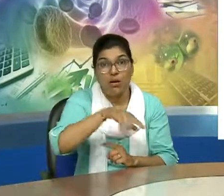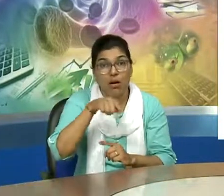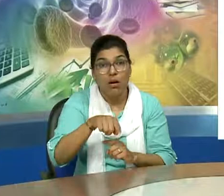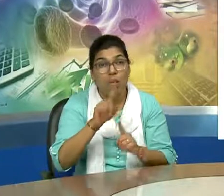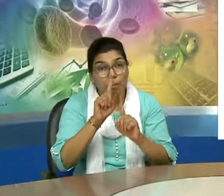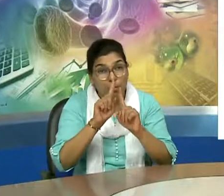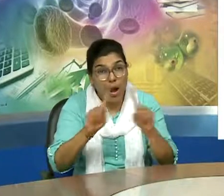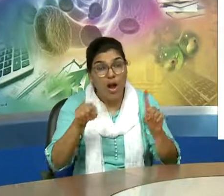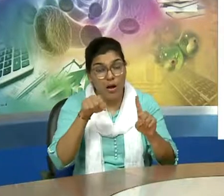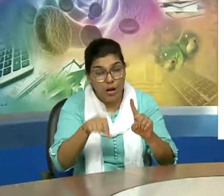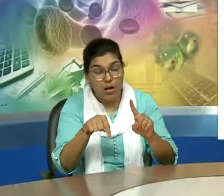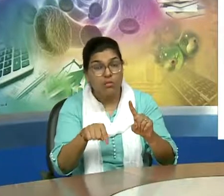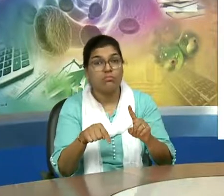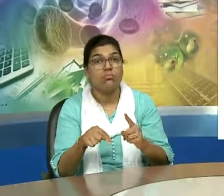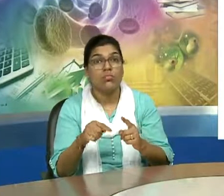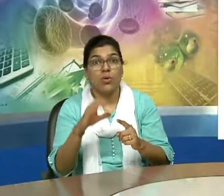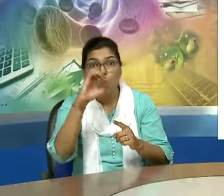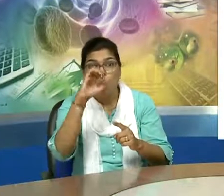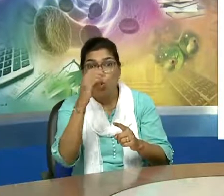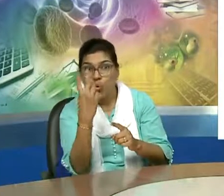then bacteria and algae,